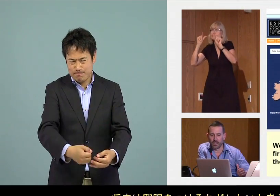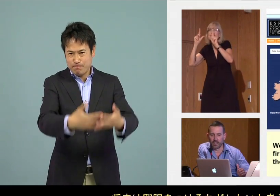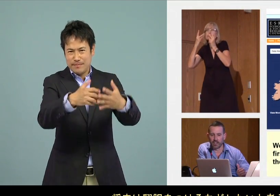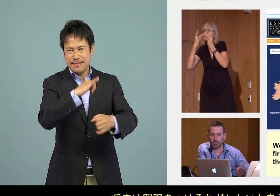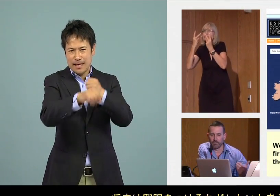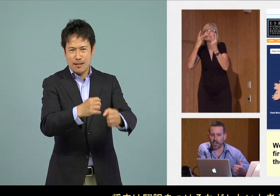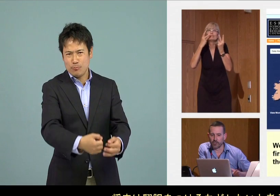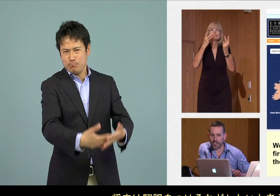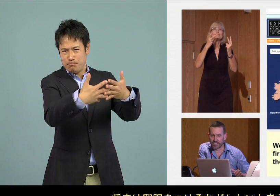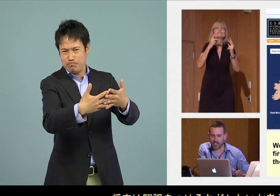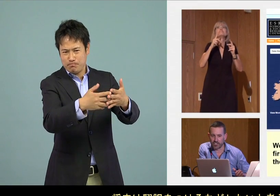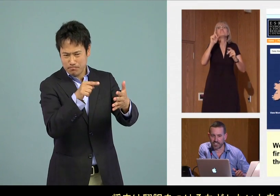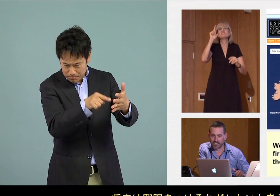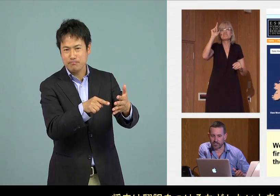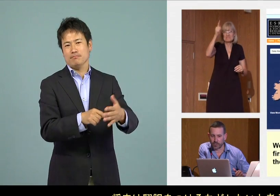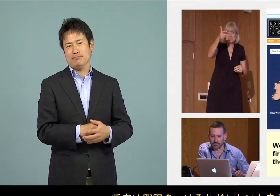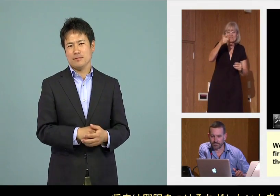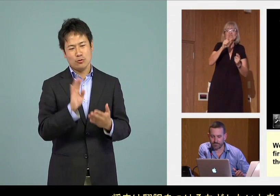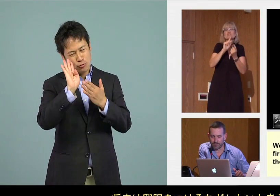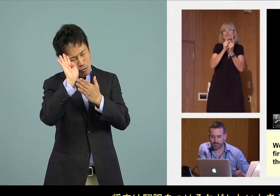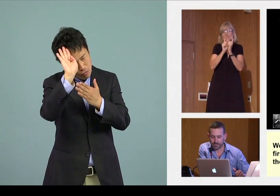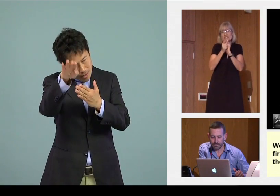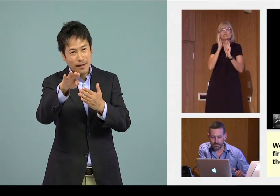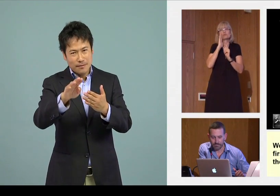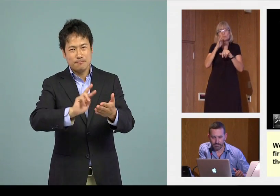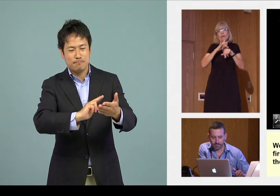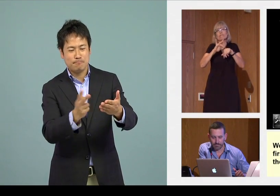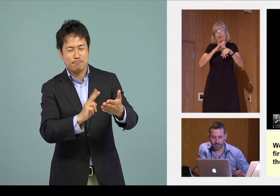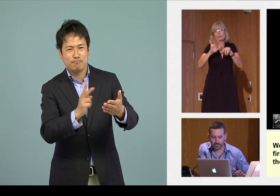to provide translations, etc.